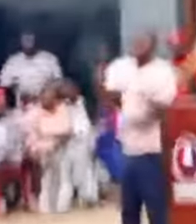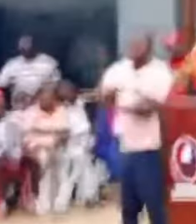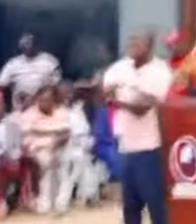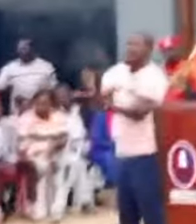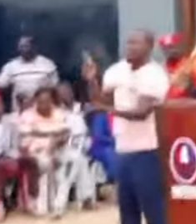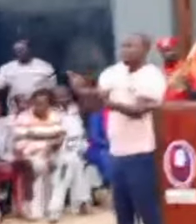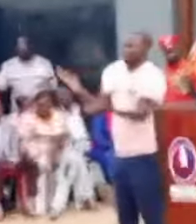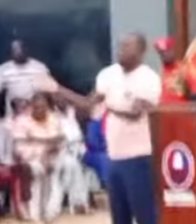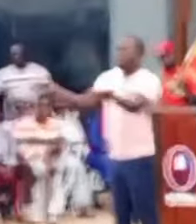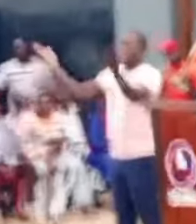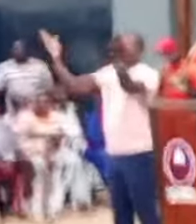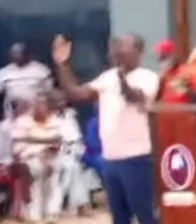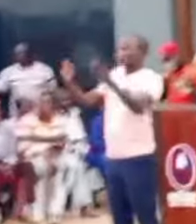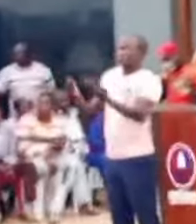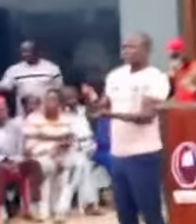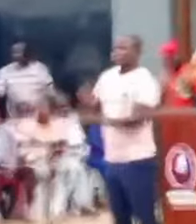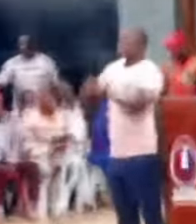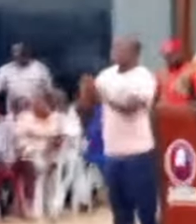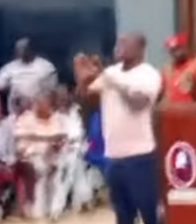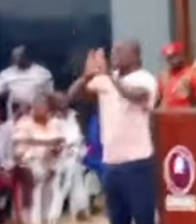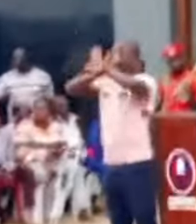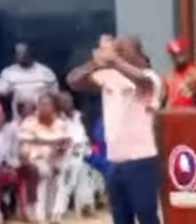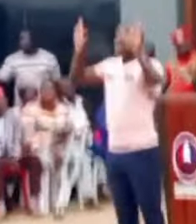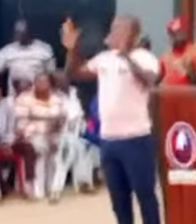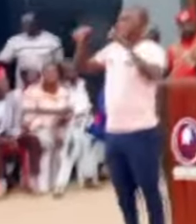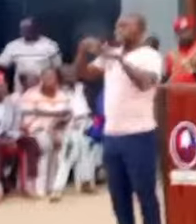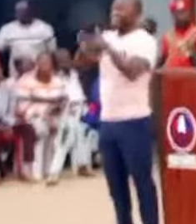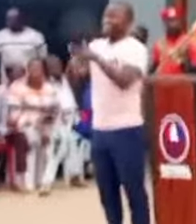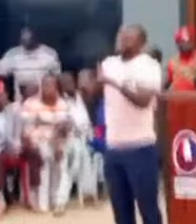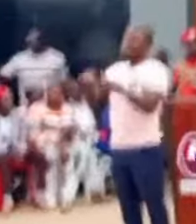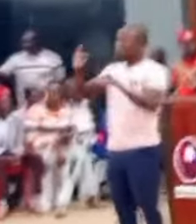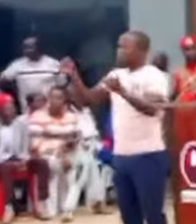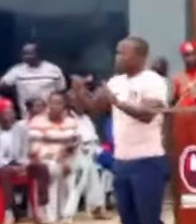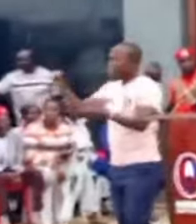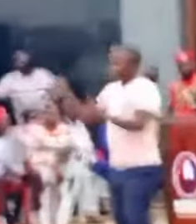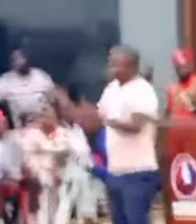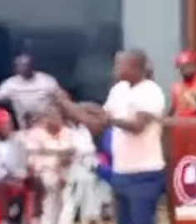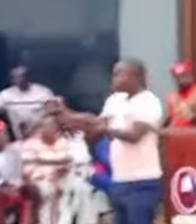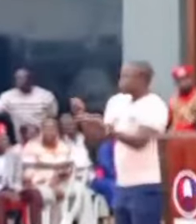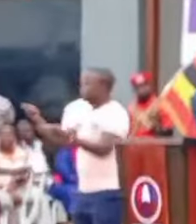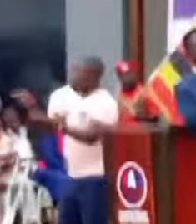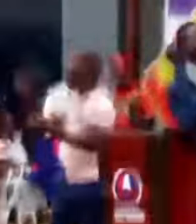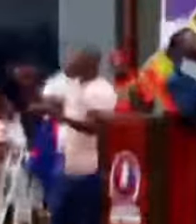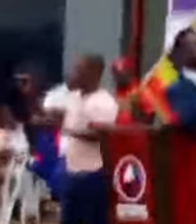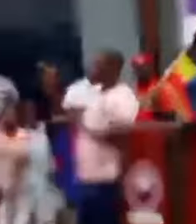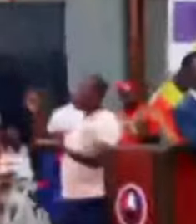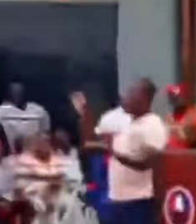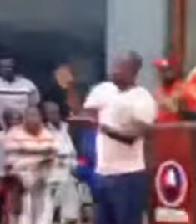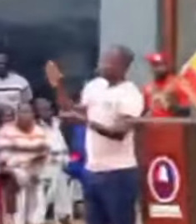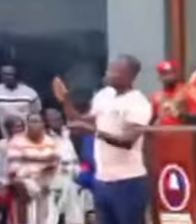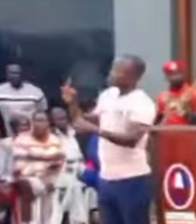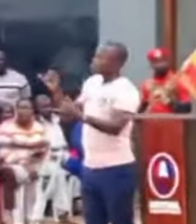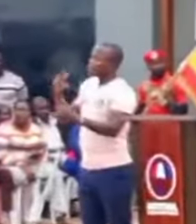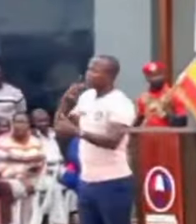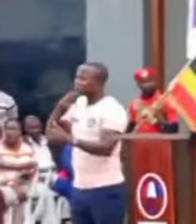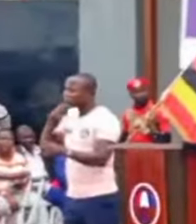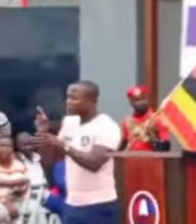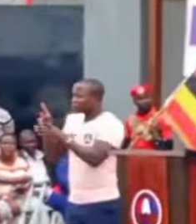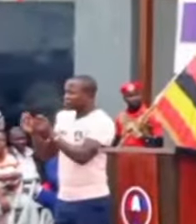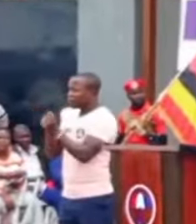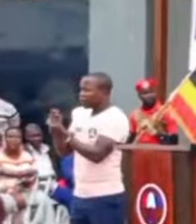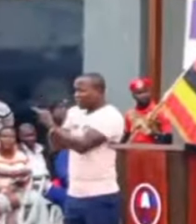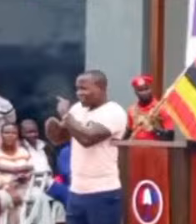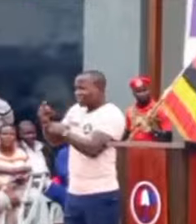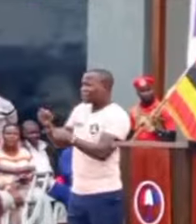abantu okubasensitizinga okcreating awareness mbagambye mugendeko ku youtube mulabe ebyenjawulo abo abaana